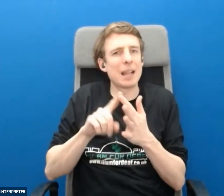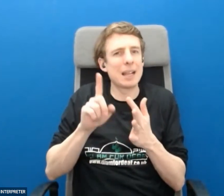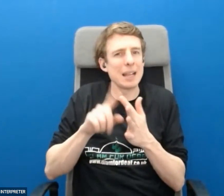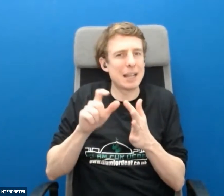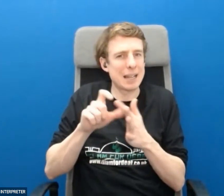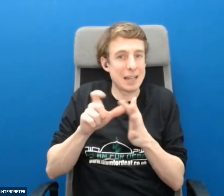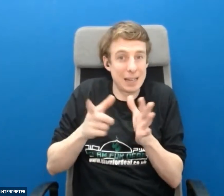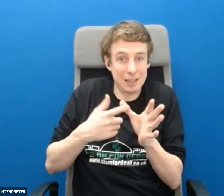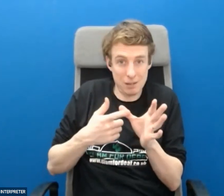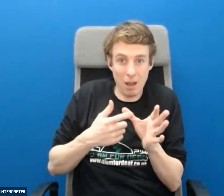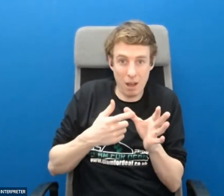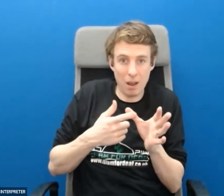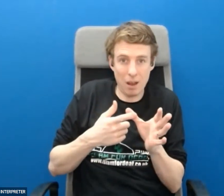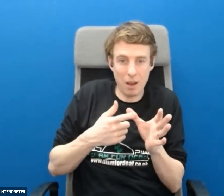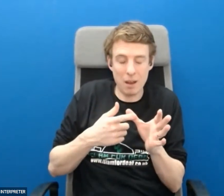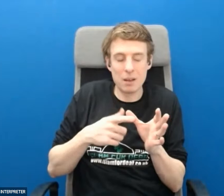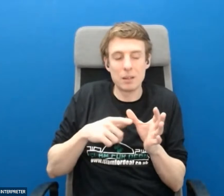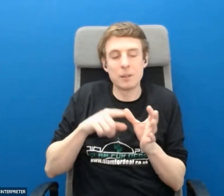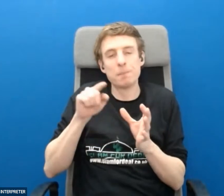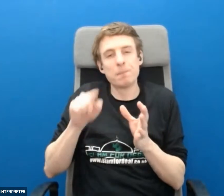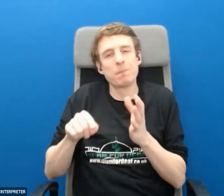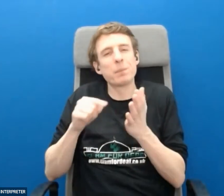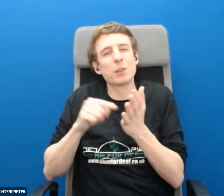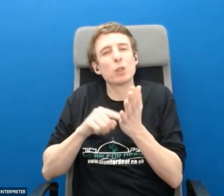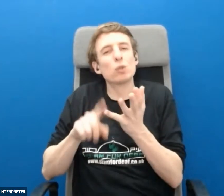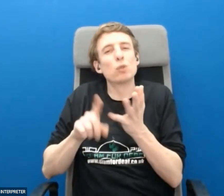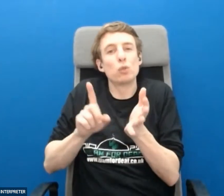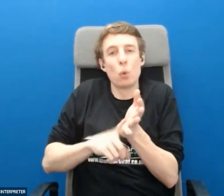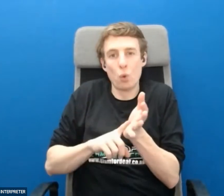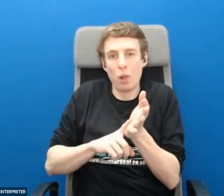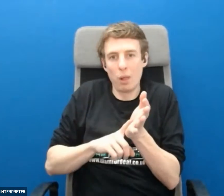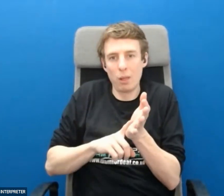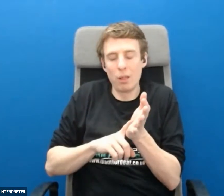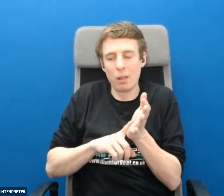A-L-A-Q-E-E-D-A, Al-Aqidah, T-U-L,